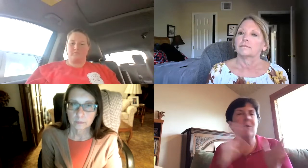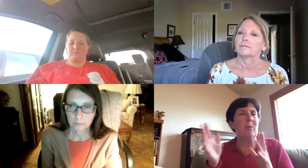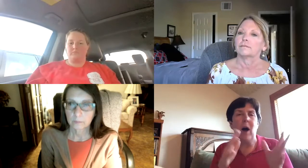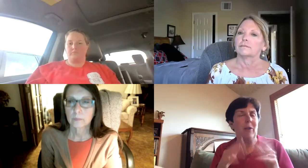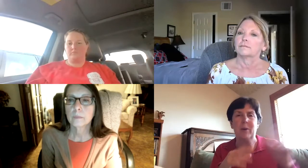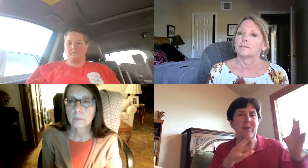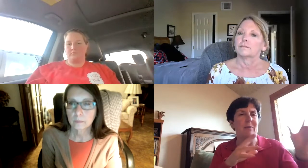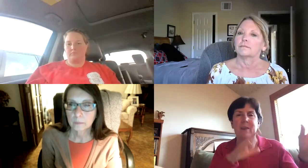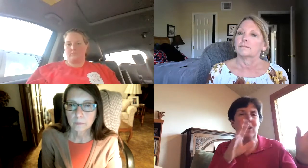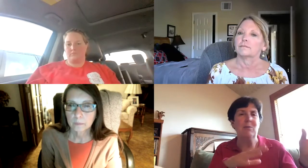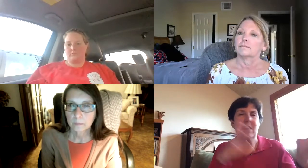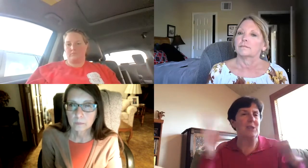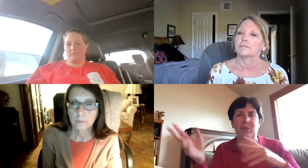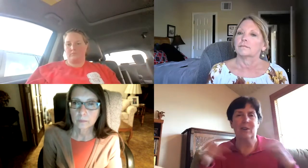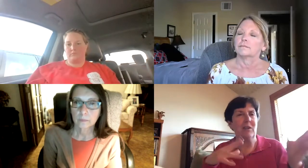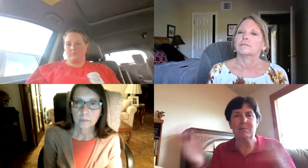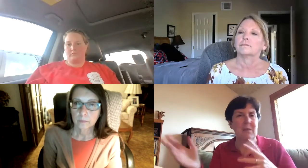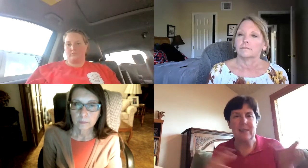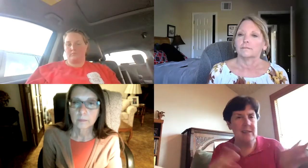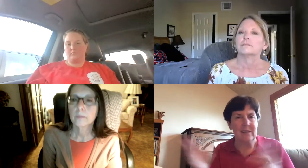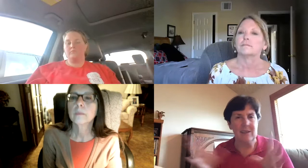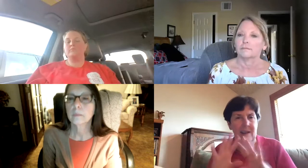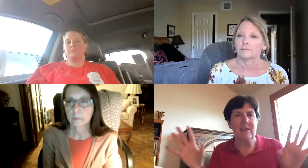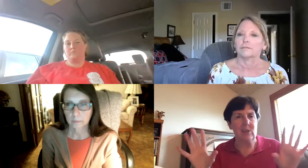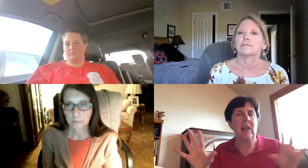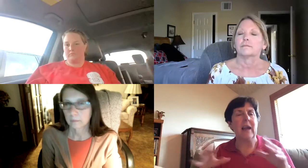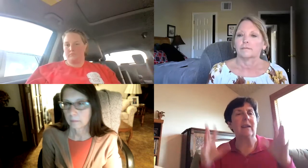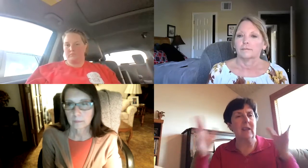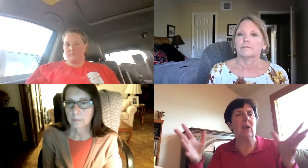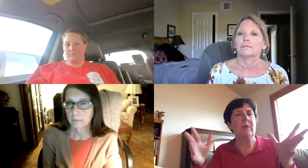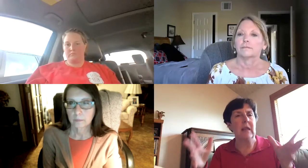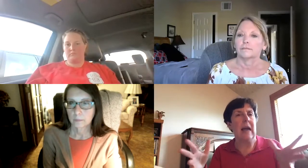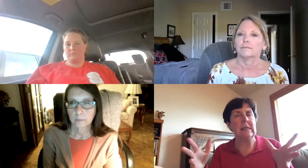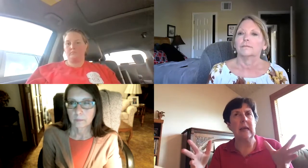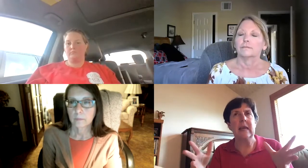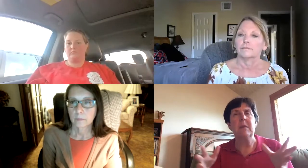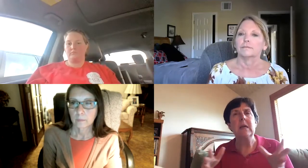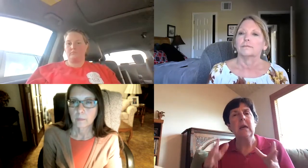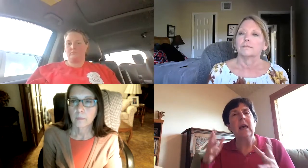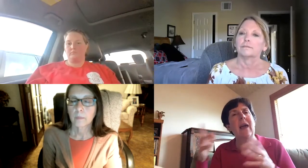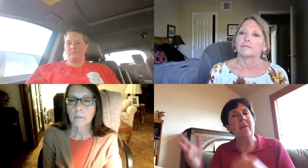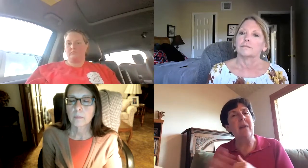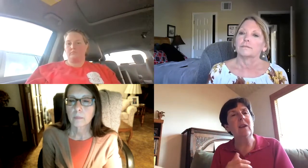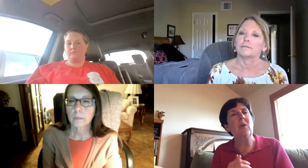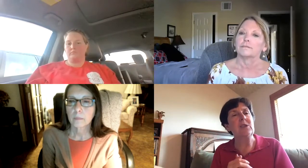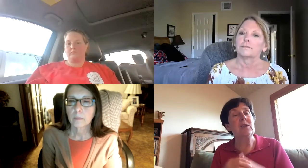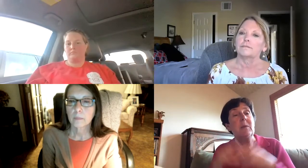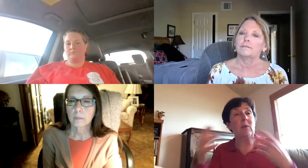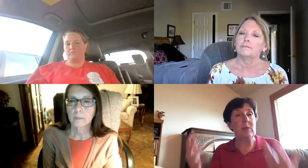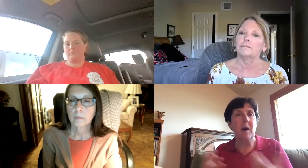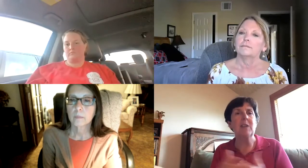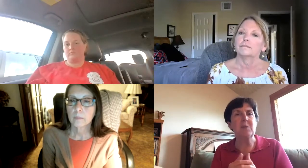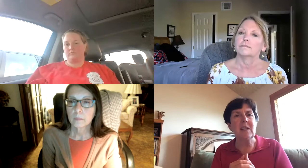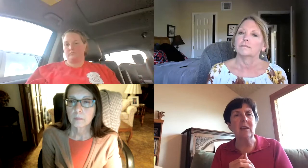you never bother with, you know, Mr., Mrs., anything, just like, you know, the last name. And then the question,